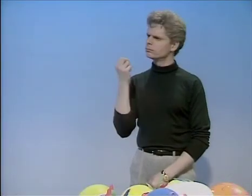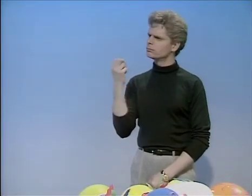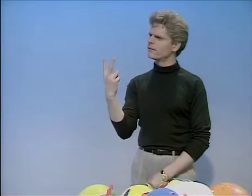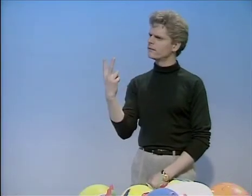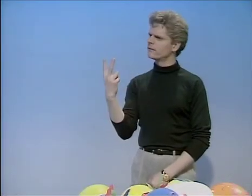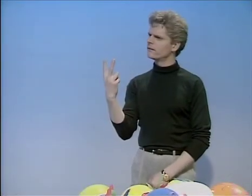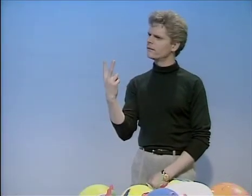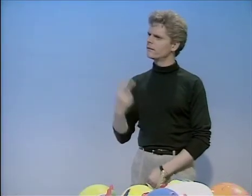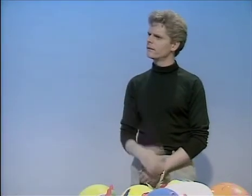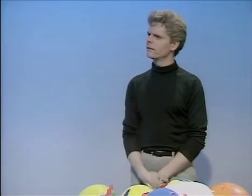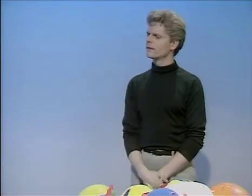12.